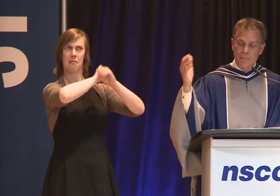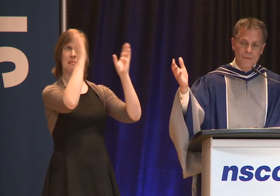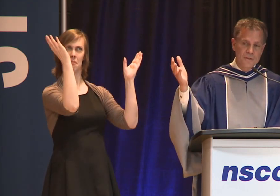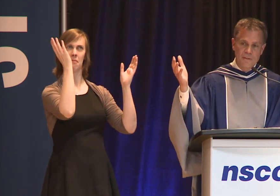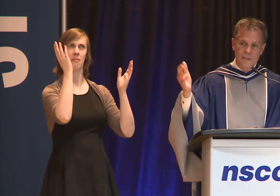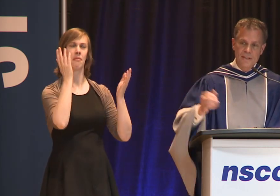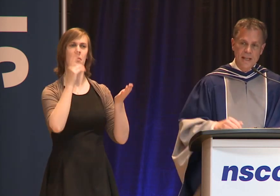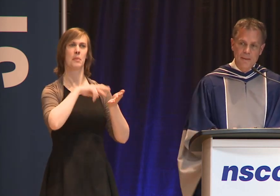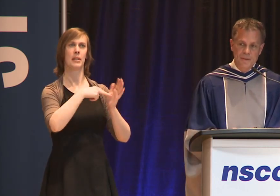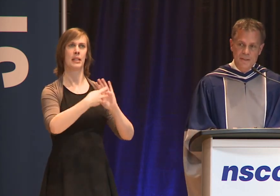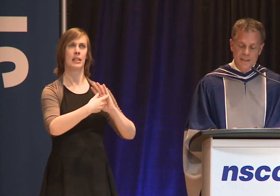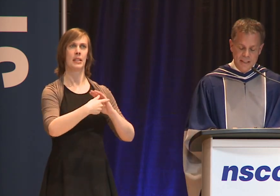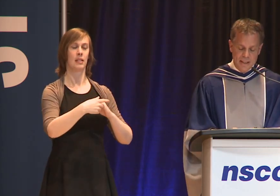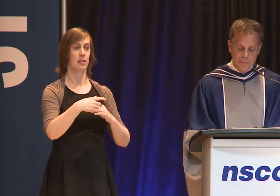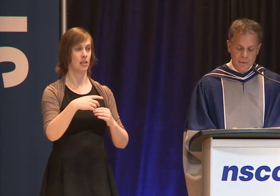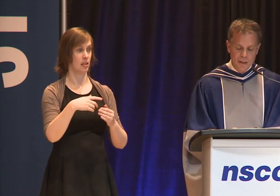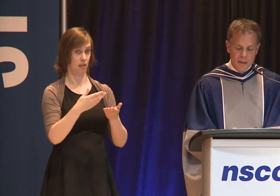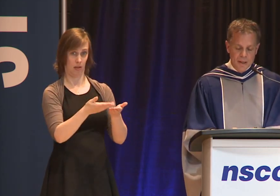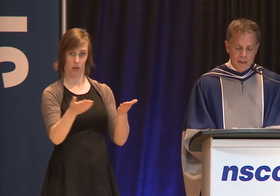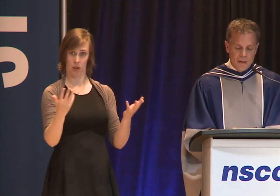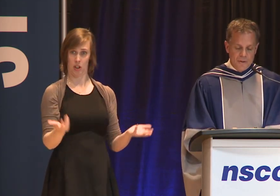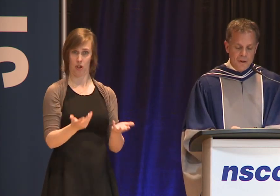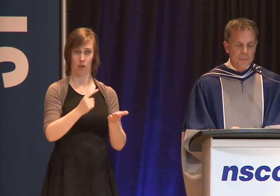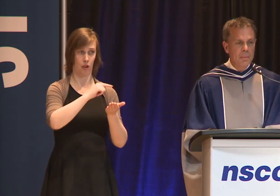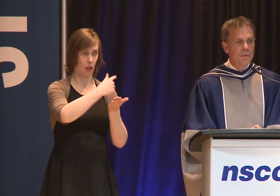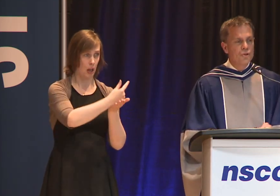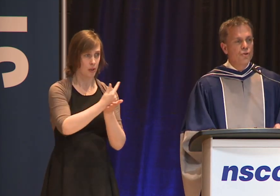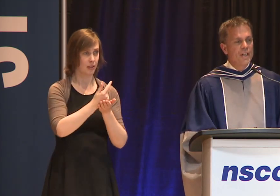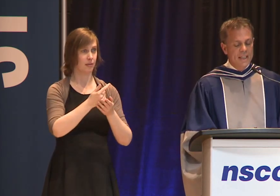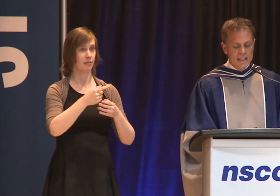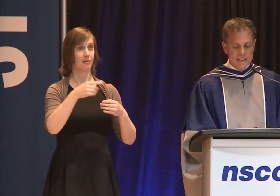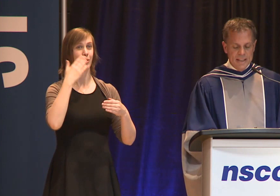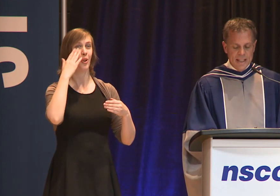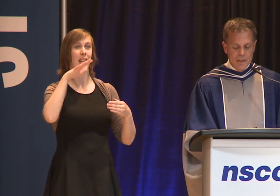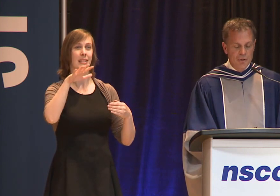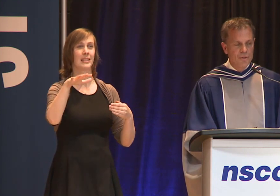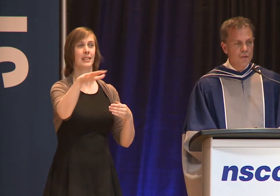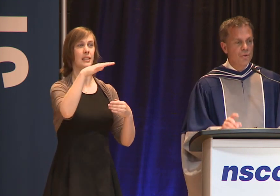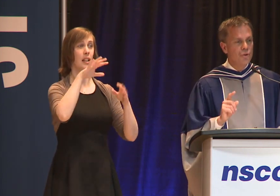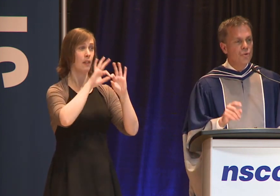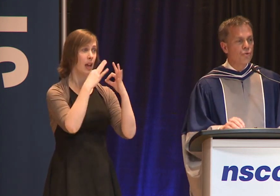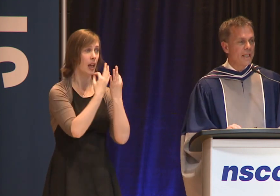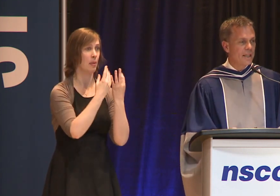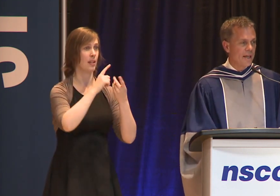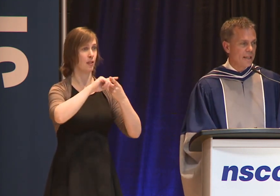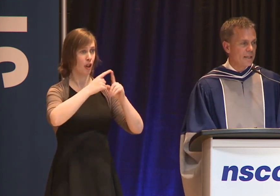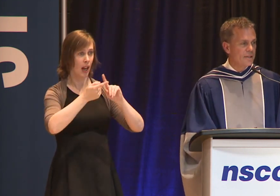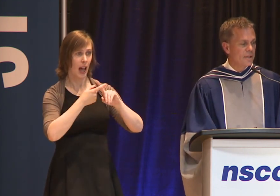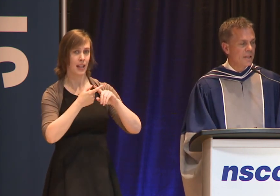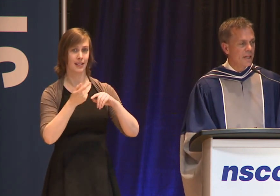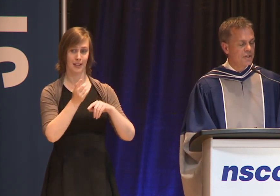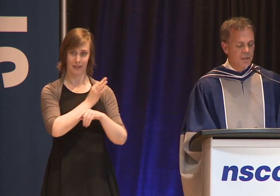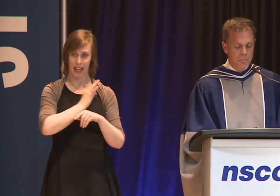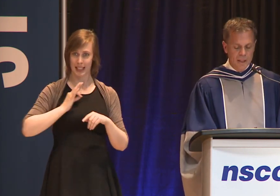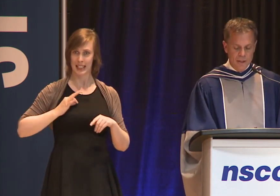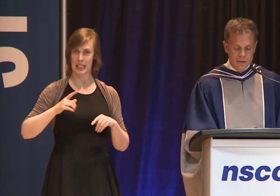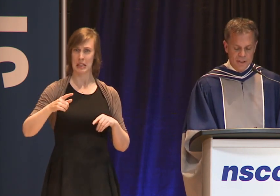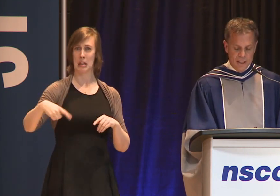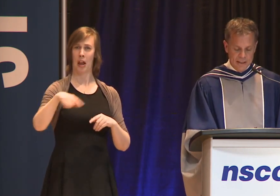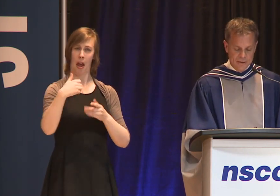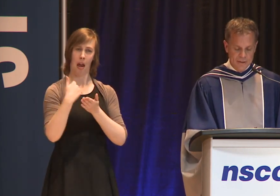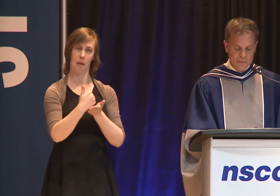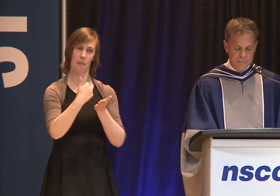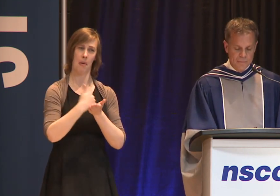amazing members of this campus's team, there are people joining us today who have shown you great kindness as you've completed